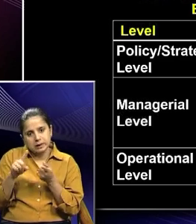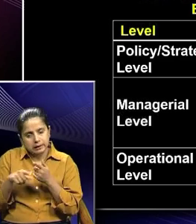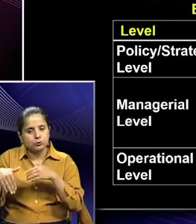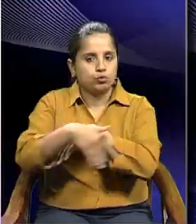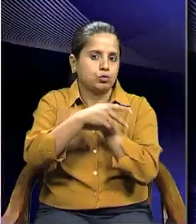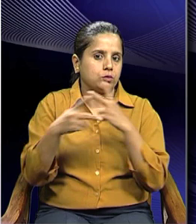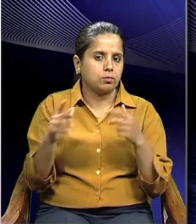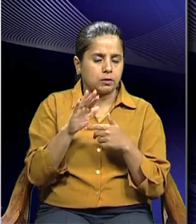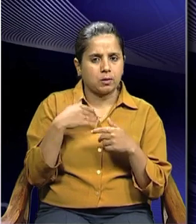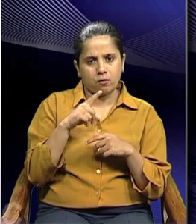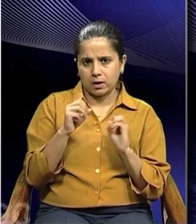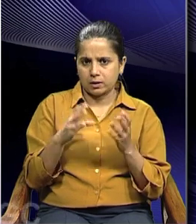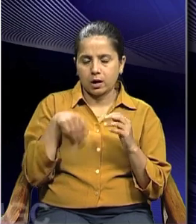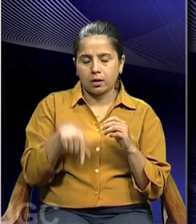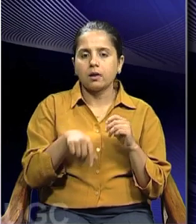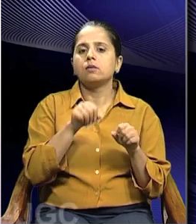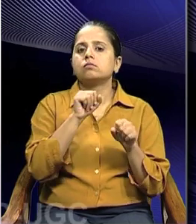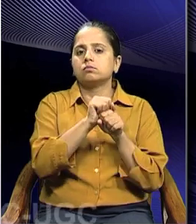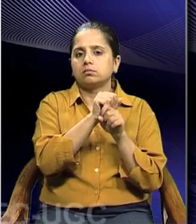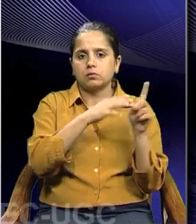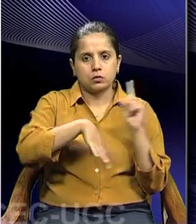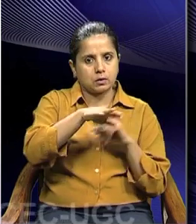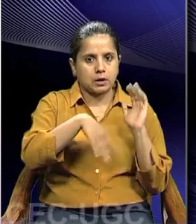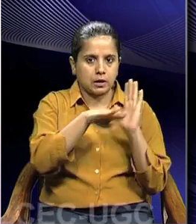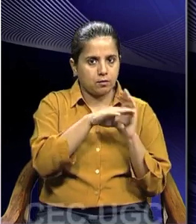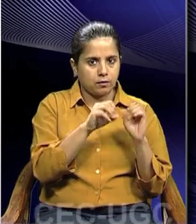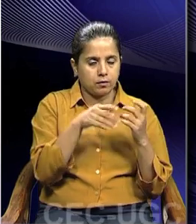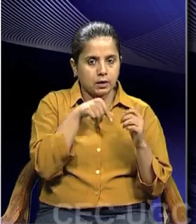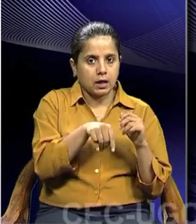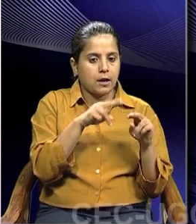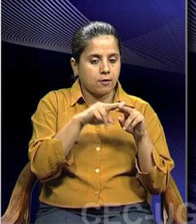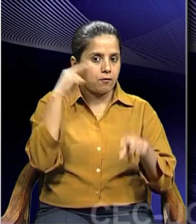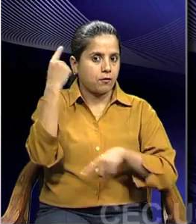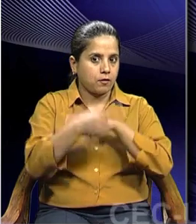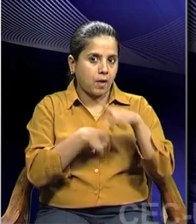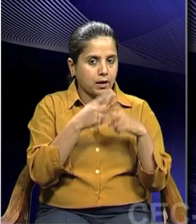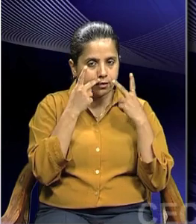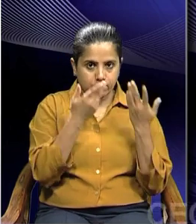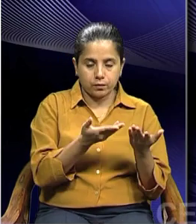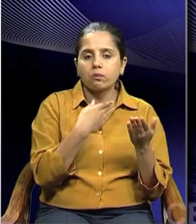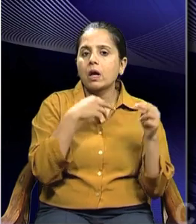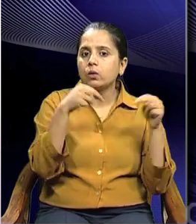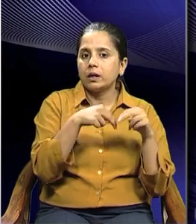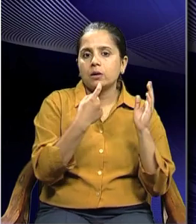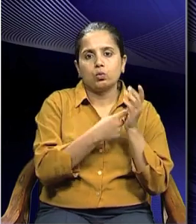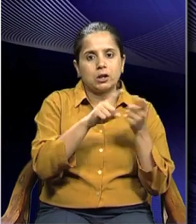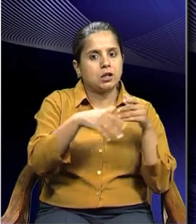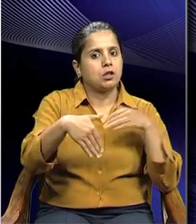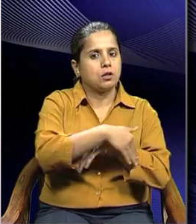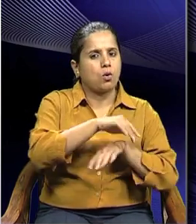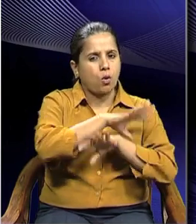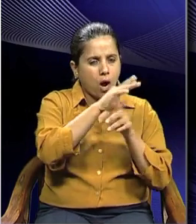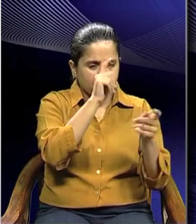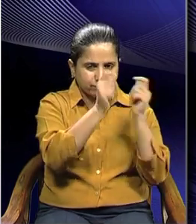I would start from the operational level. At operational level, that is at the level of factory, we require re-engineering of entire